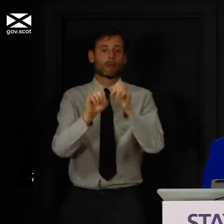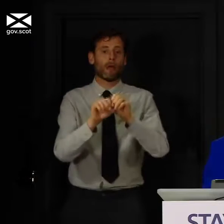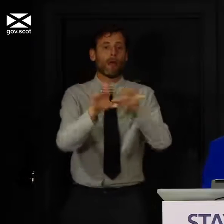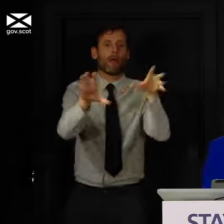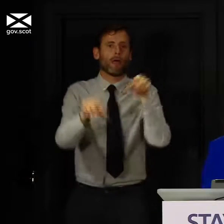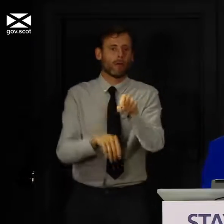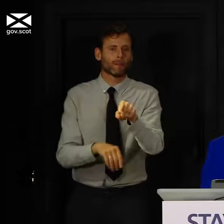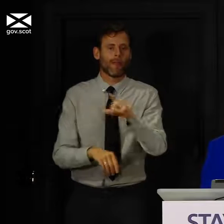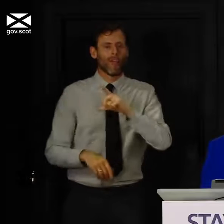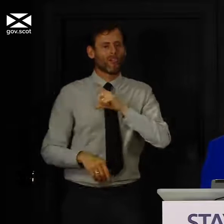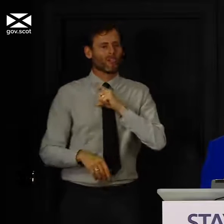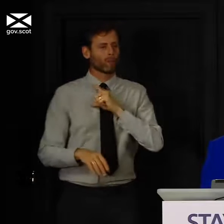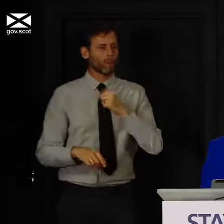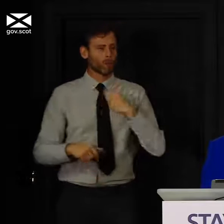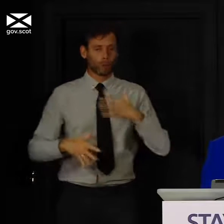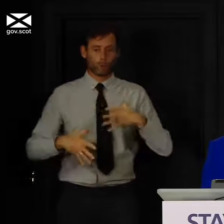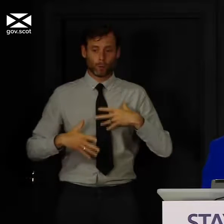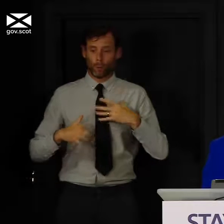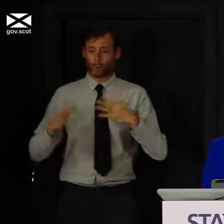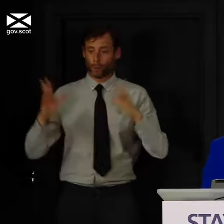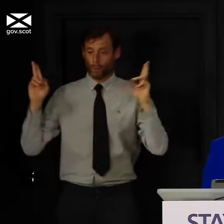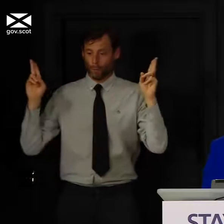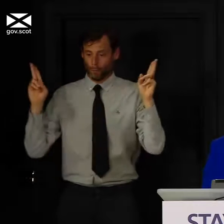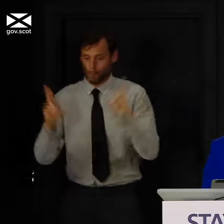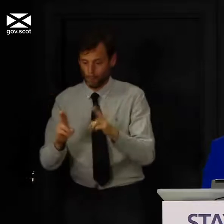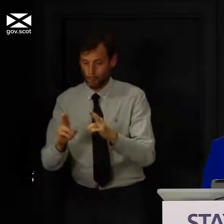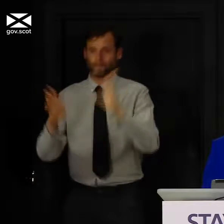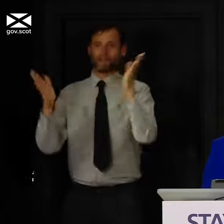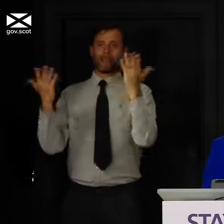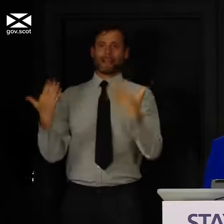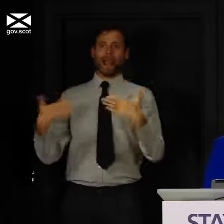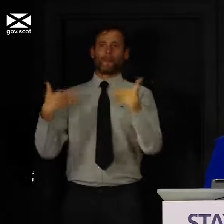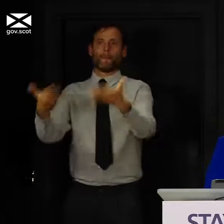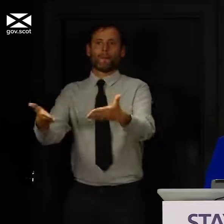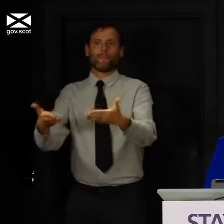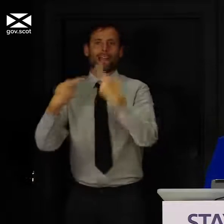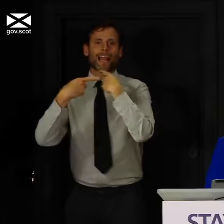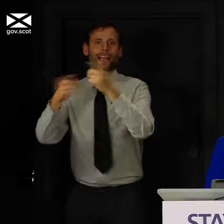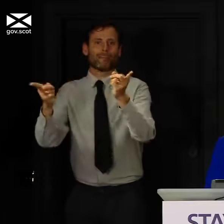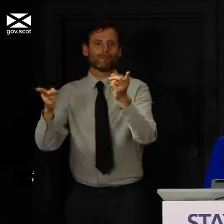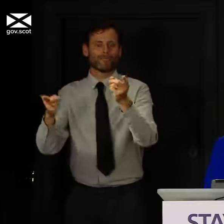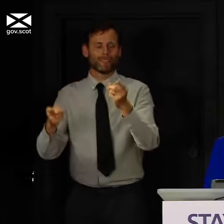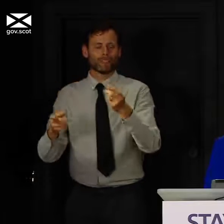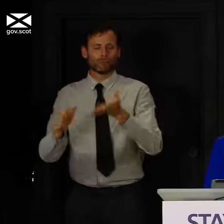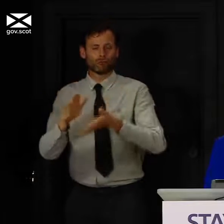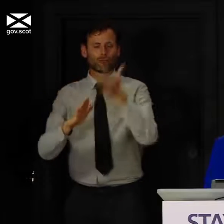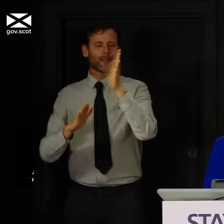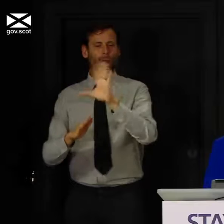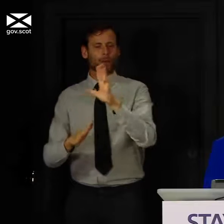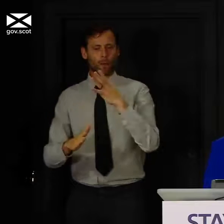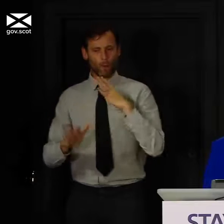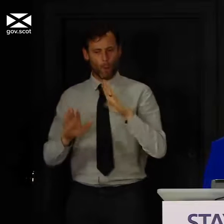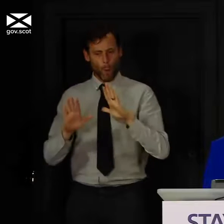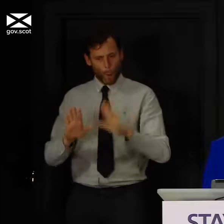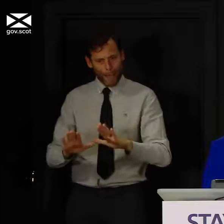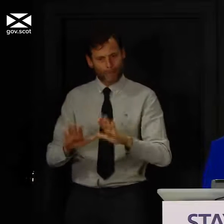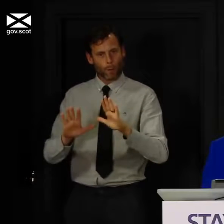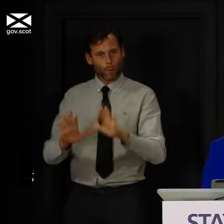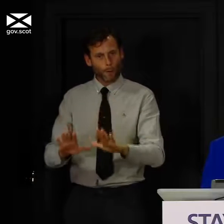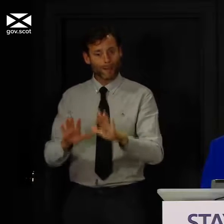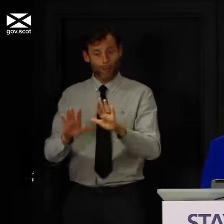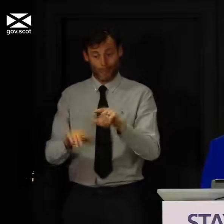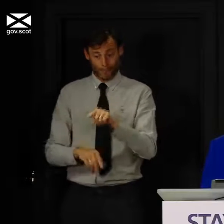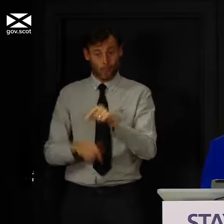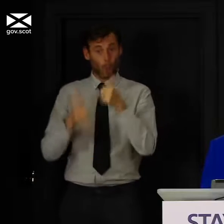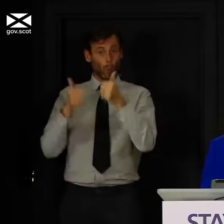rushing out announcements on the back of, albeit a piece of positive news, but a one-off piece of positive